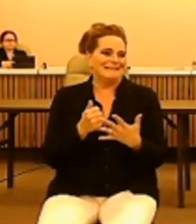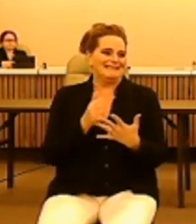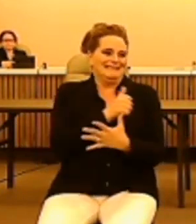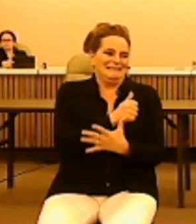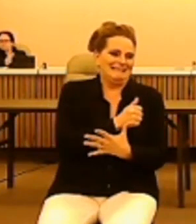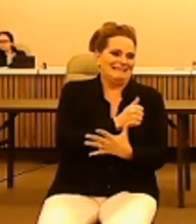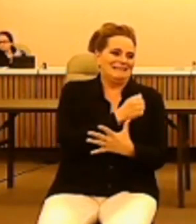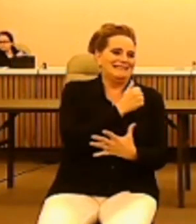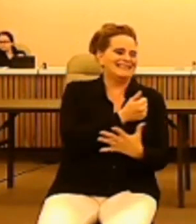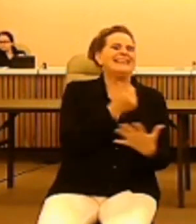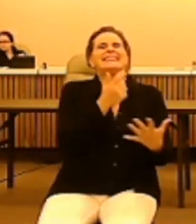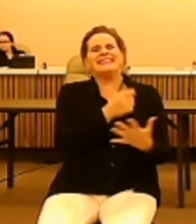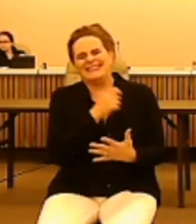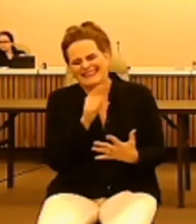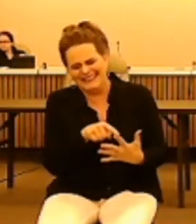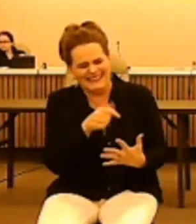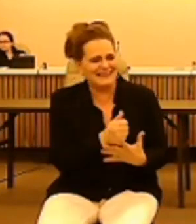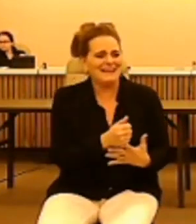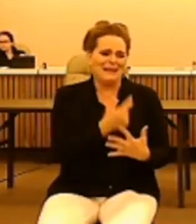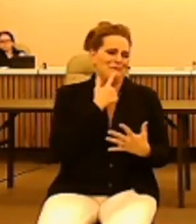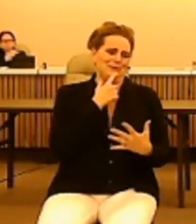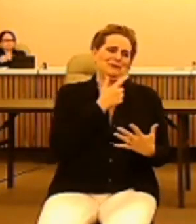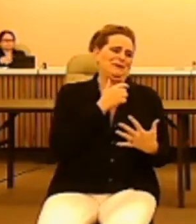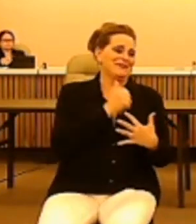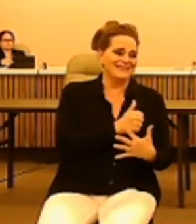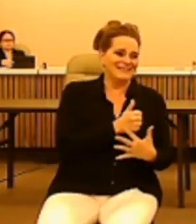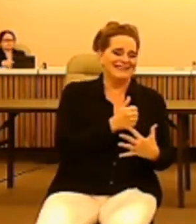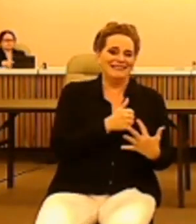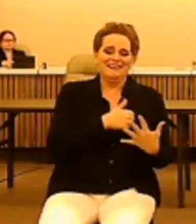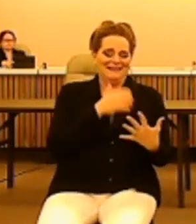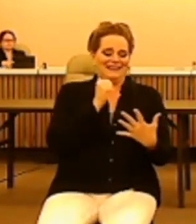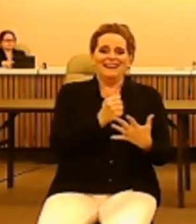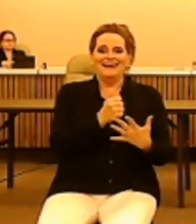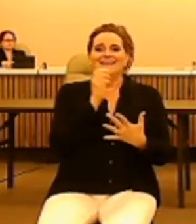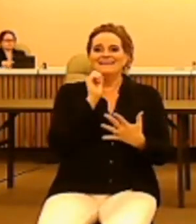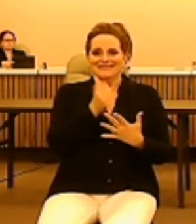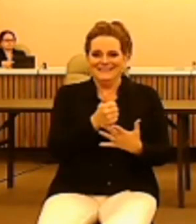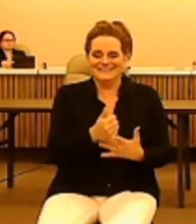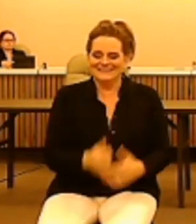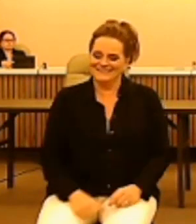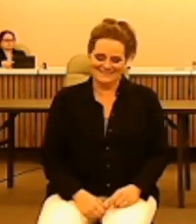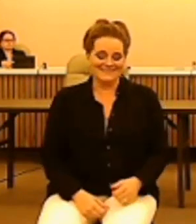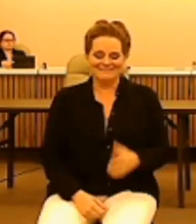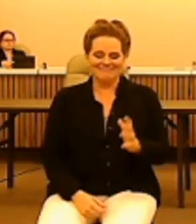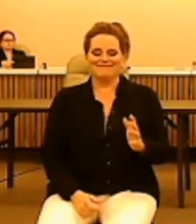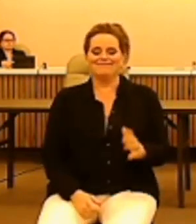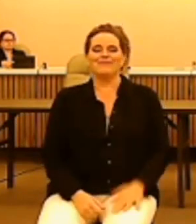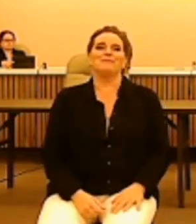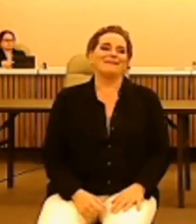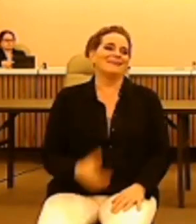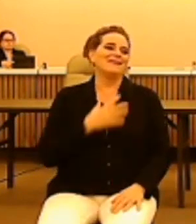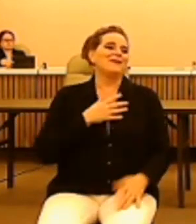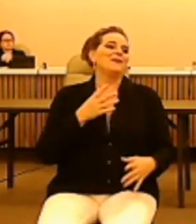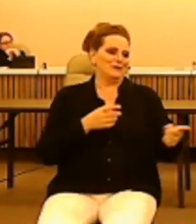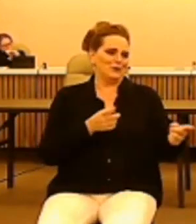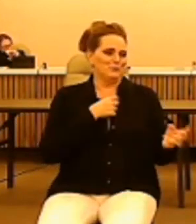Councilmember Page, Aye. Councilmember Blanca, Aye. Supervisor Schultz. Aye. Mr. Supervisor and fellow